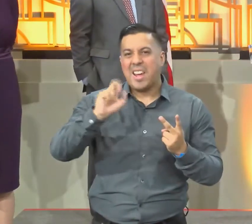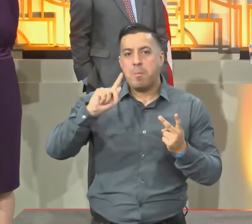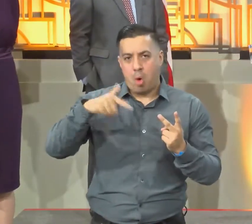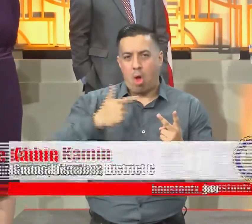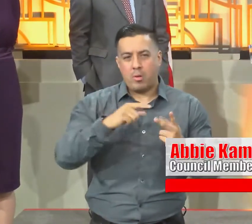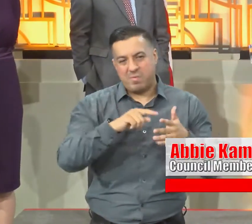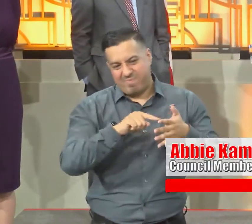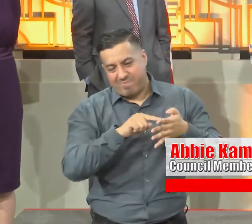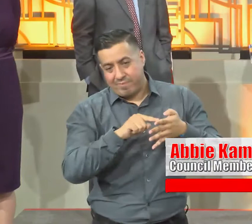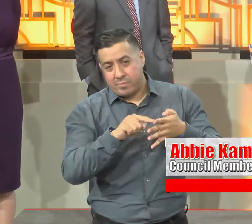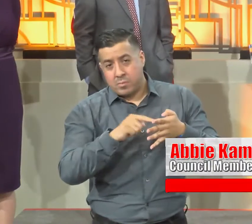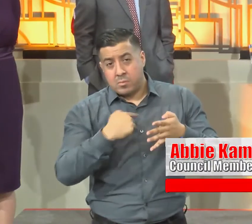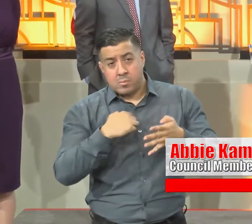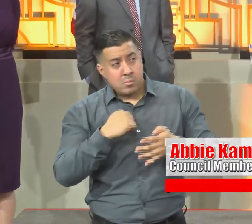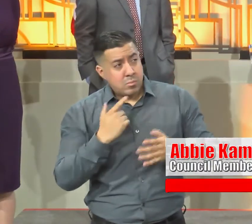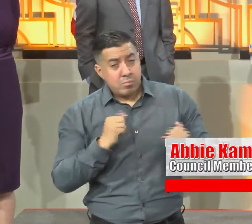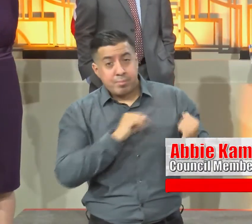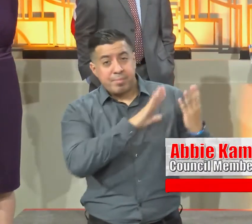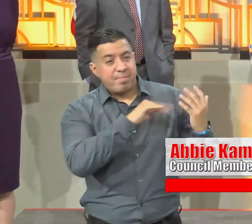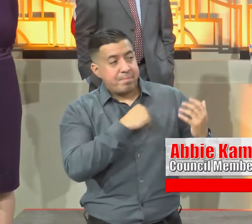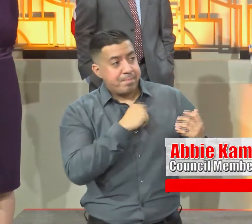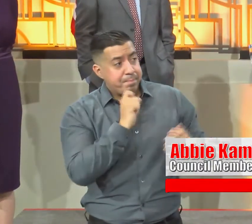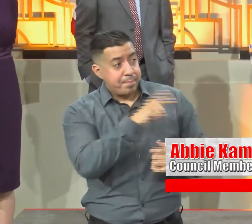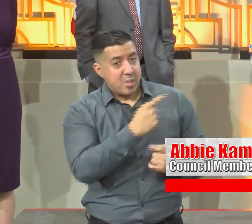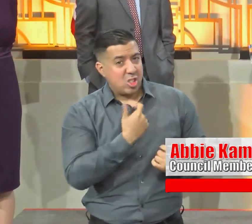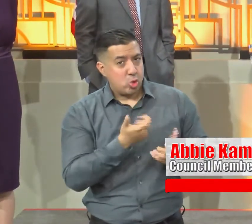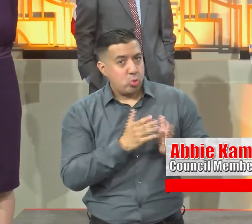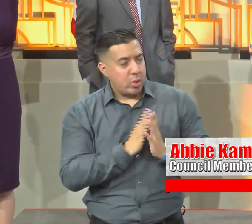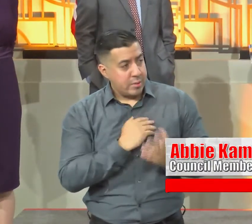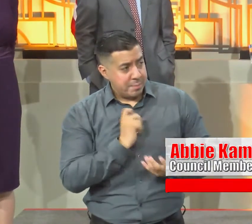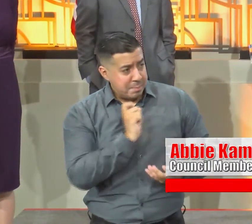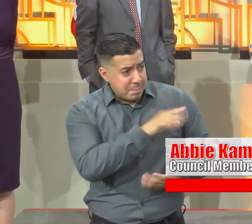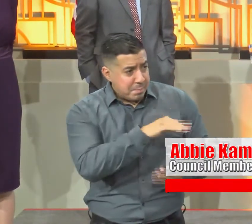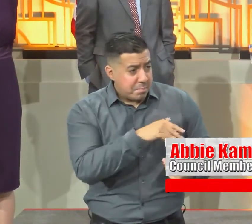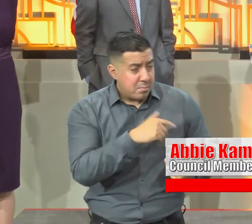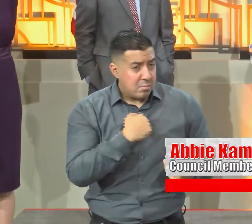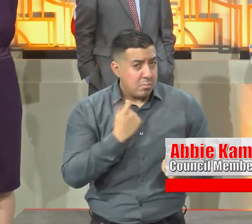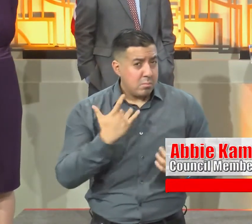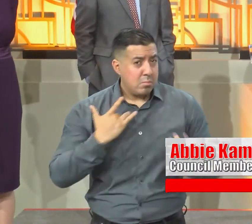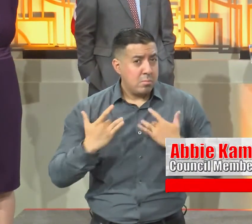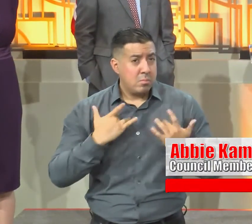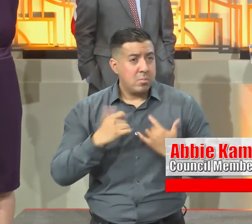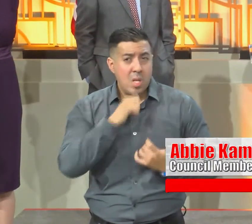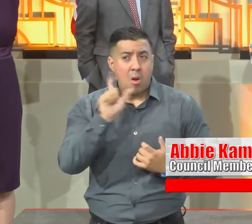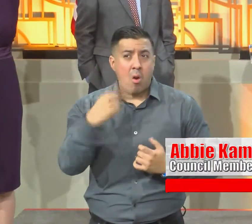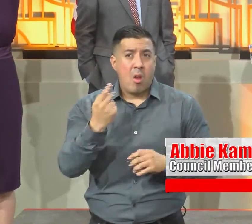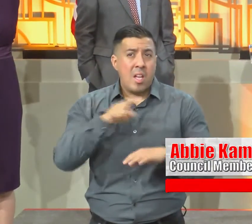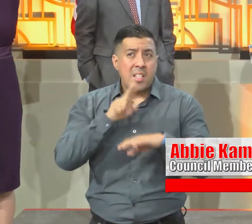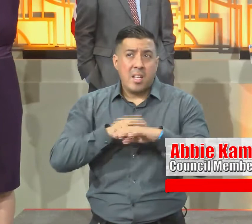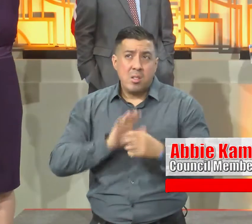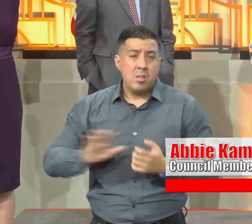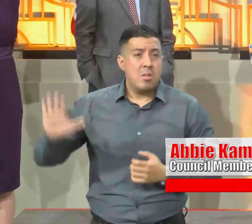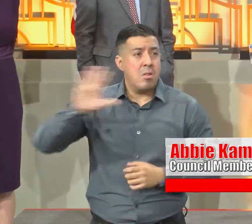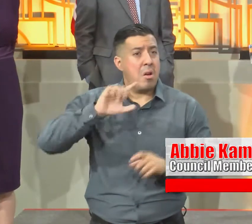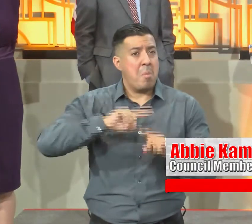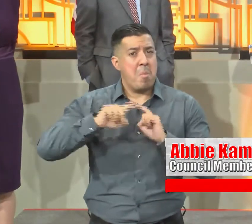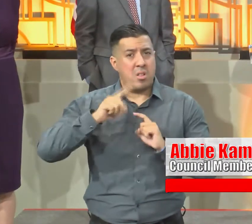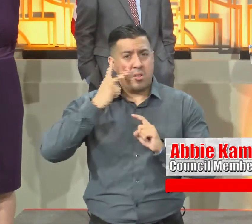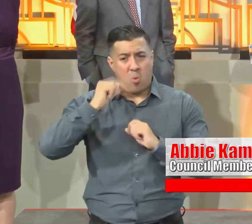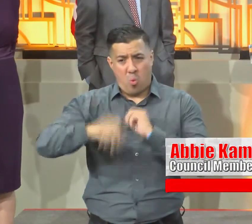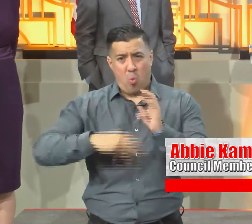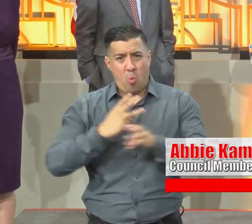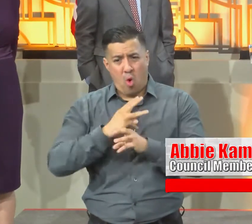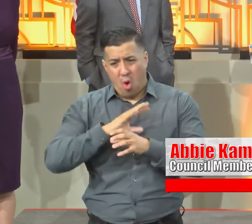Mayor Turner with a request, and I was extremely concerned about not just nationwide, but the global trends